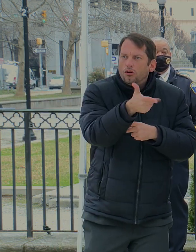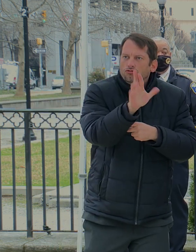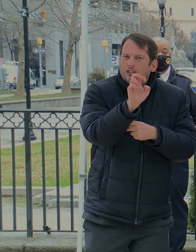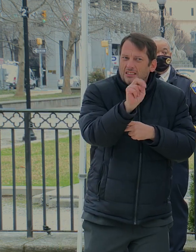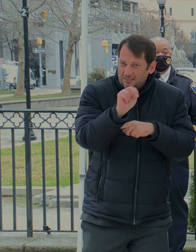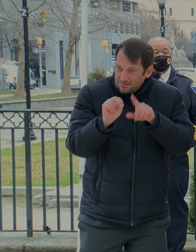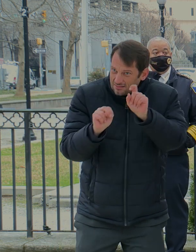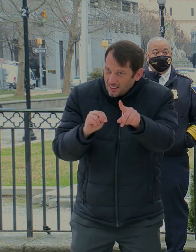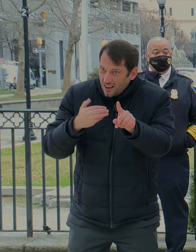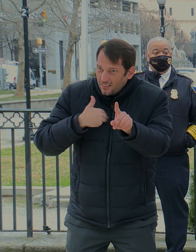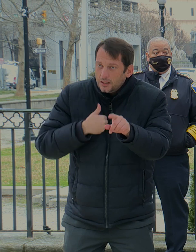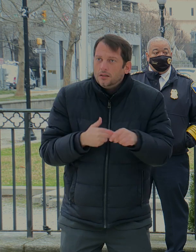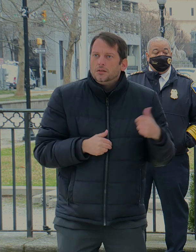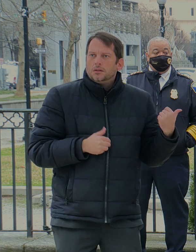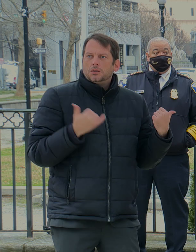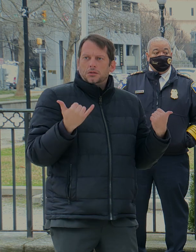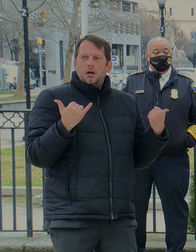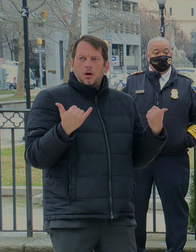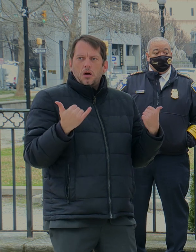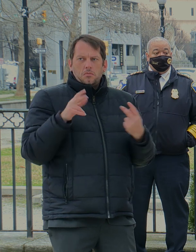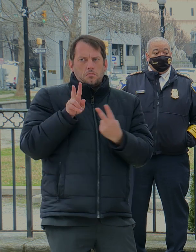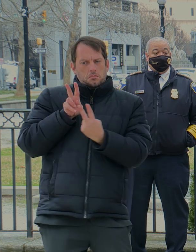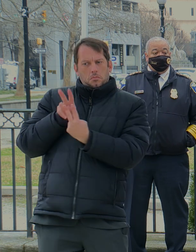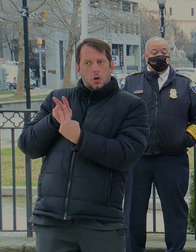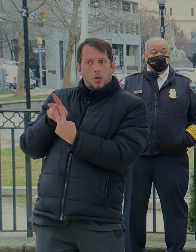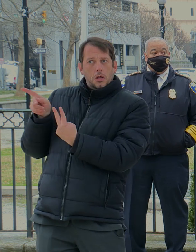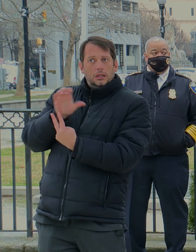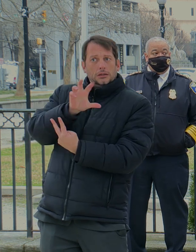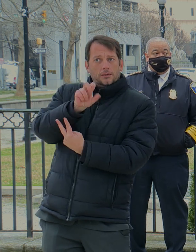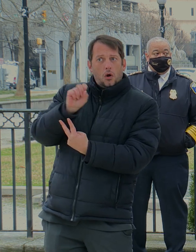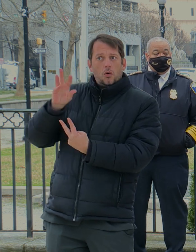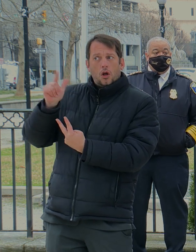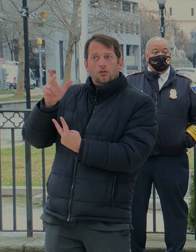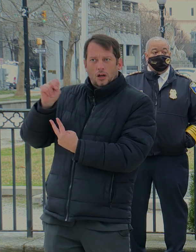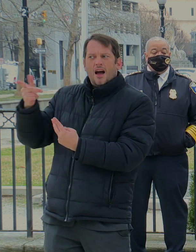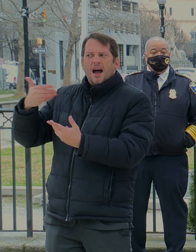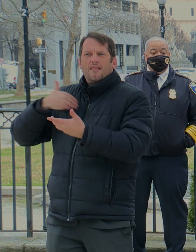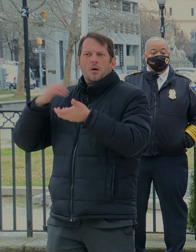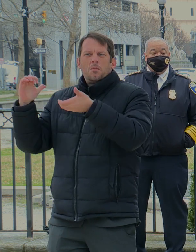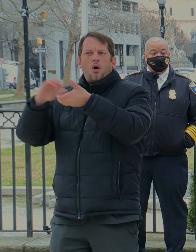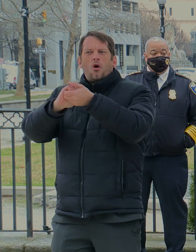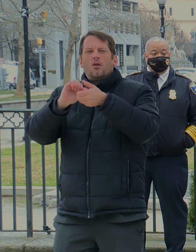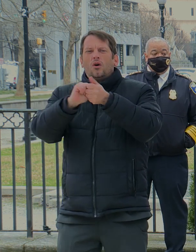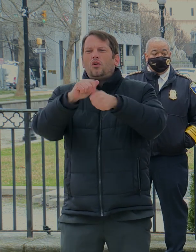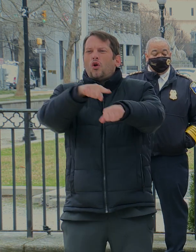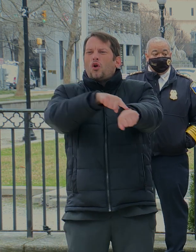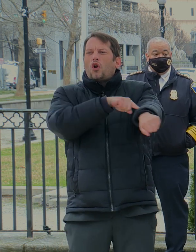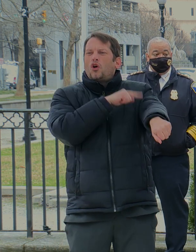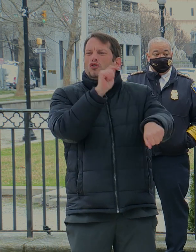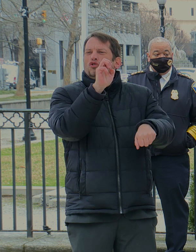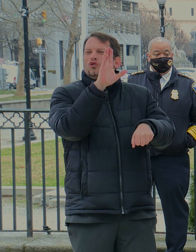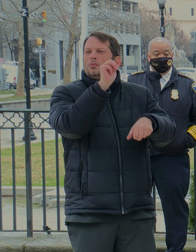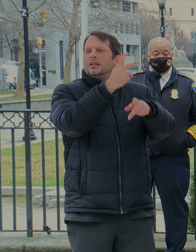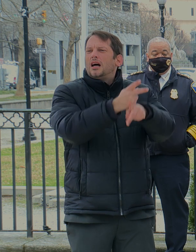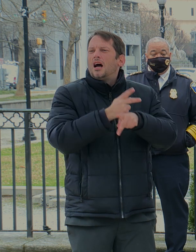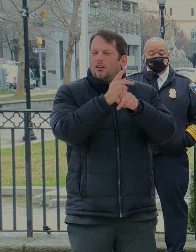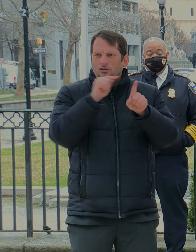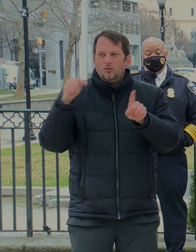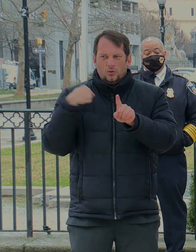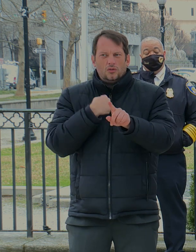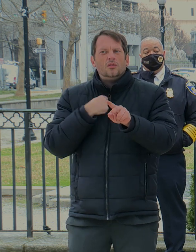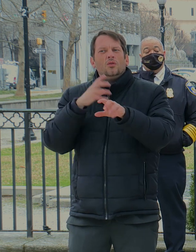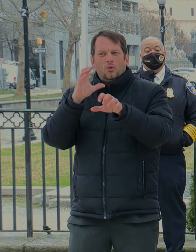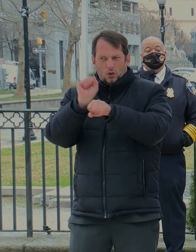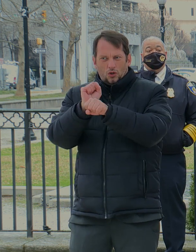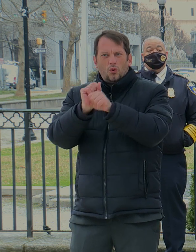and Walgreens have a partnership with our long-term care facilities, and so they've worked closely with them. We are looking to work with additional partners for